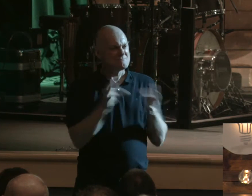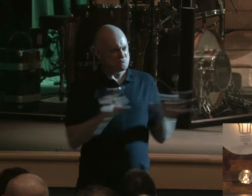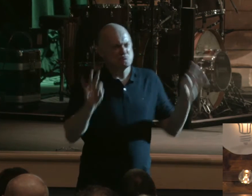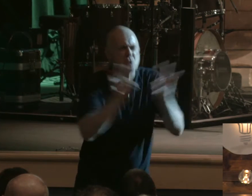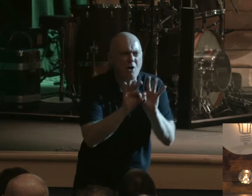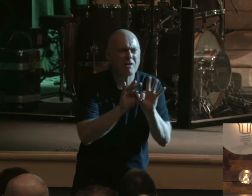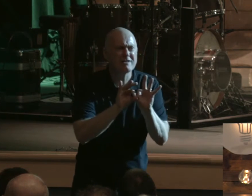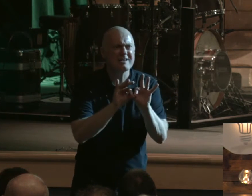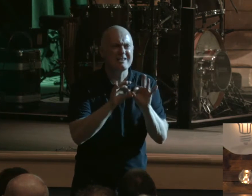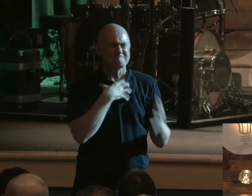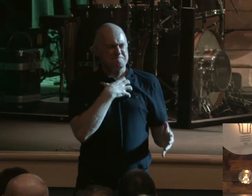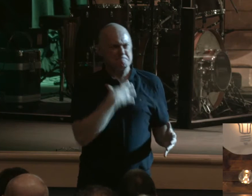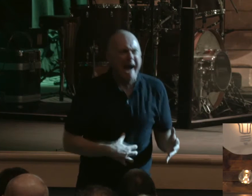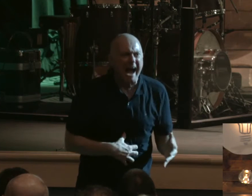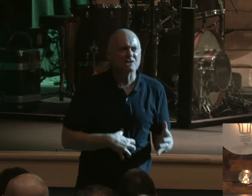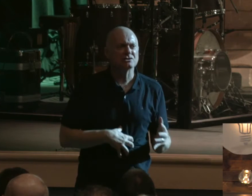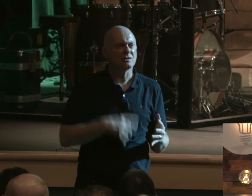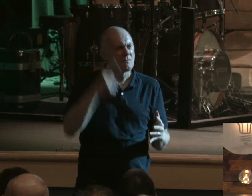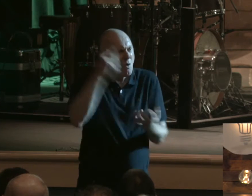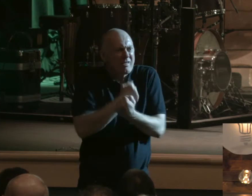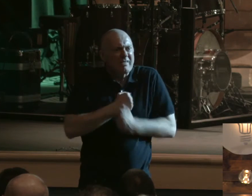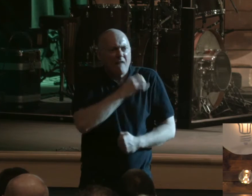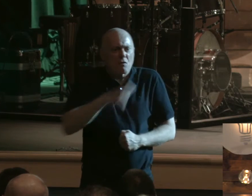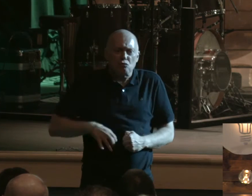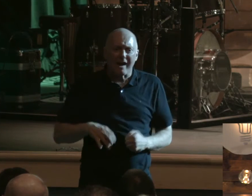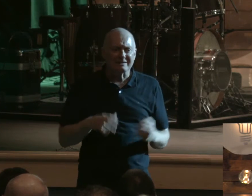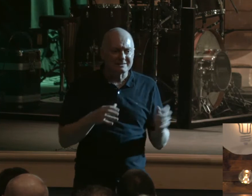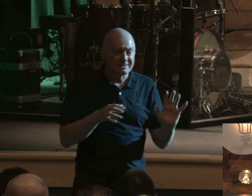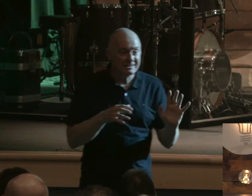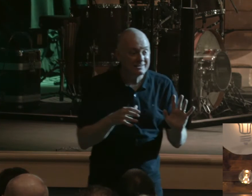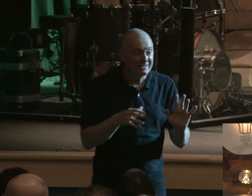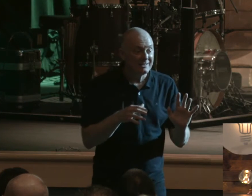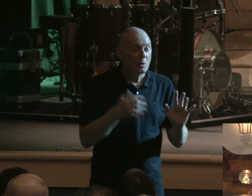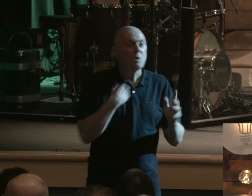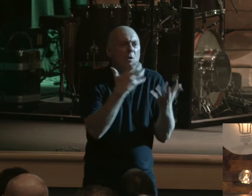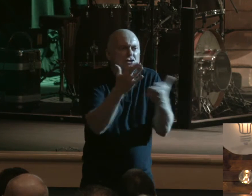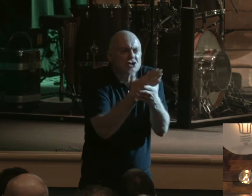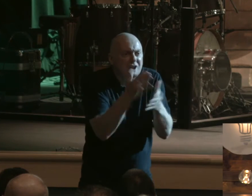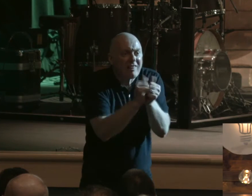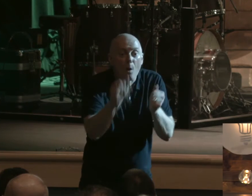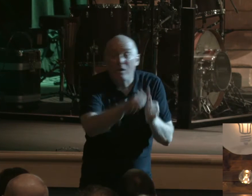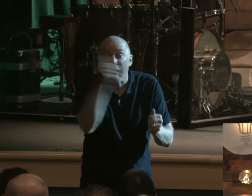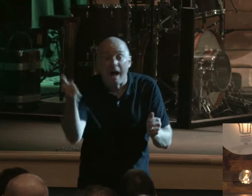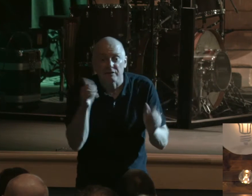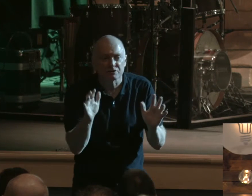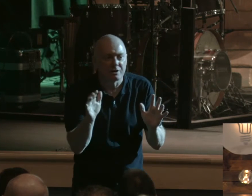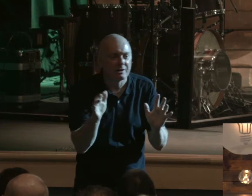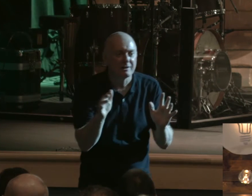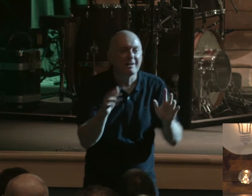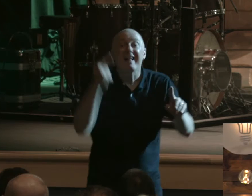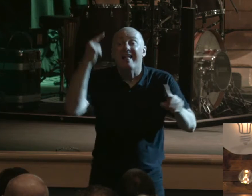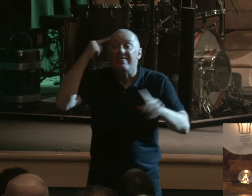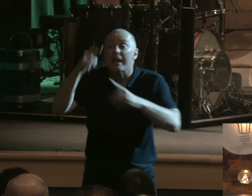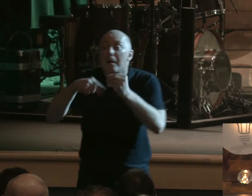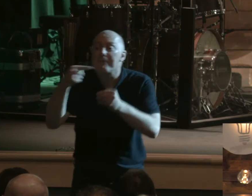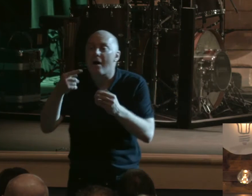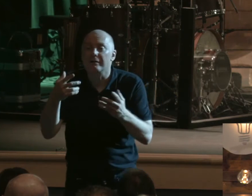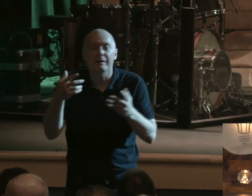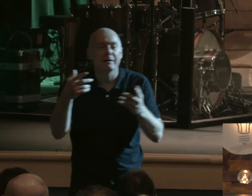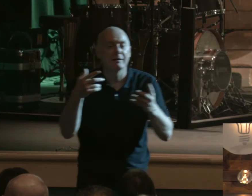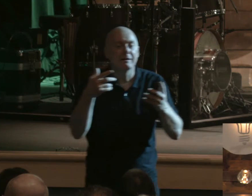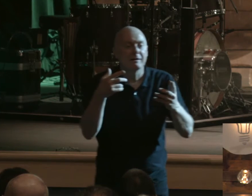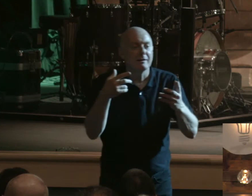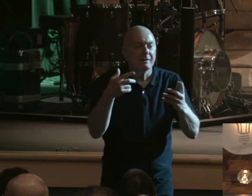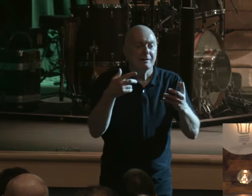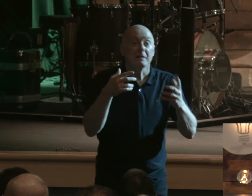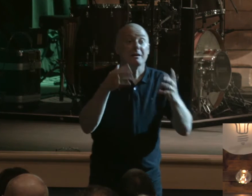urgency and passion for the love of God to be seen again in others. So as we think about this season coming up for us as